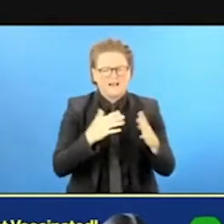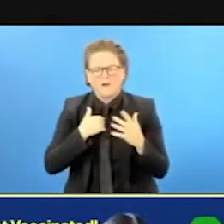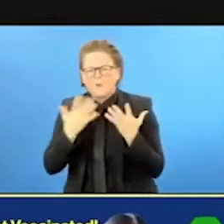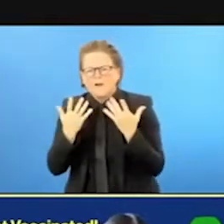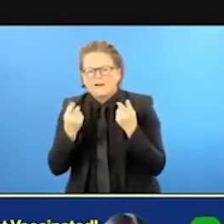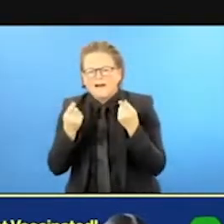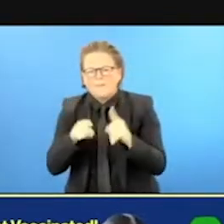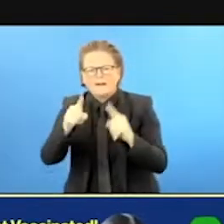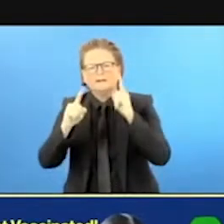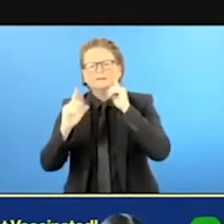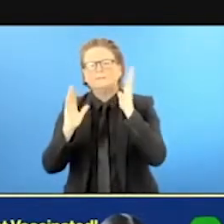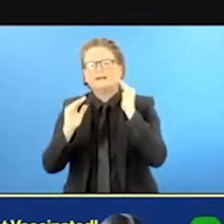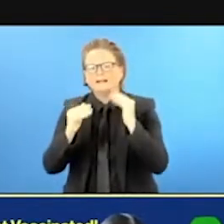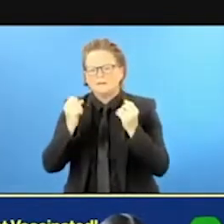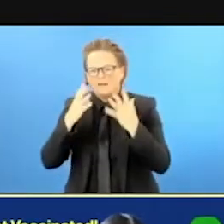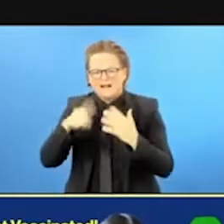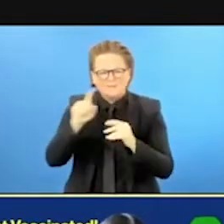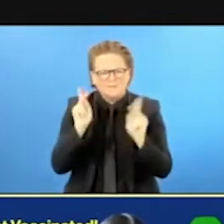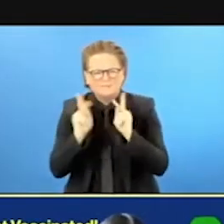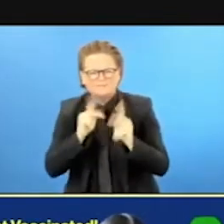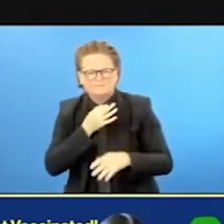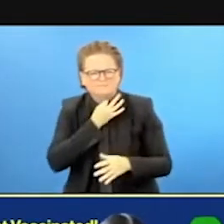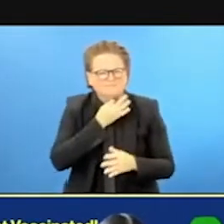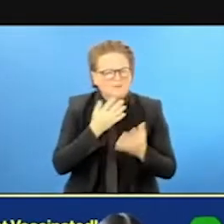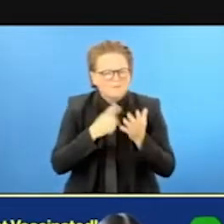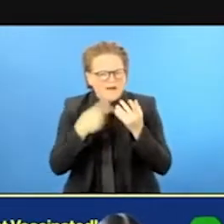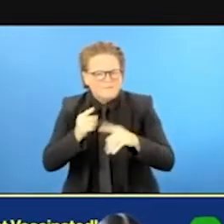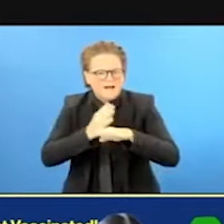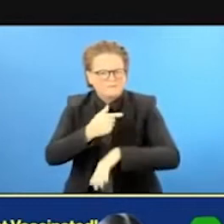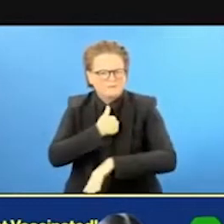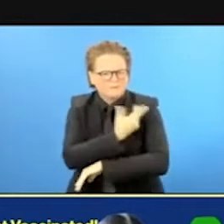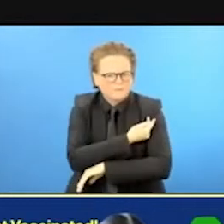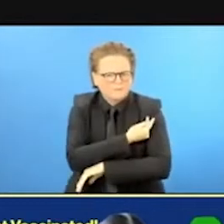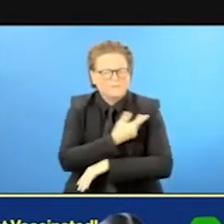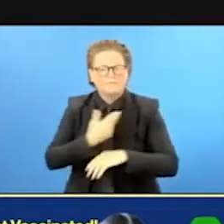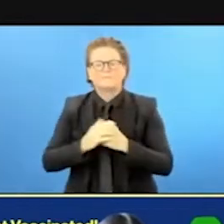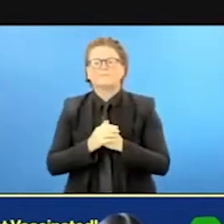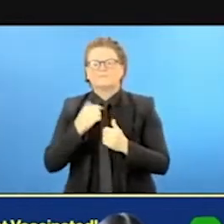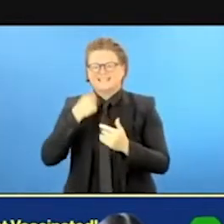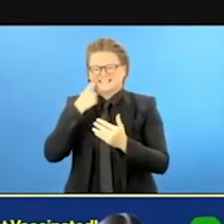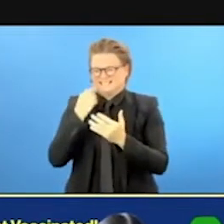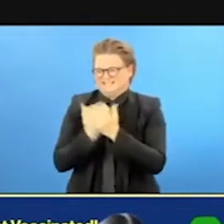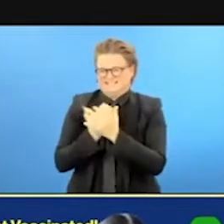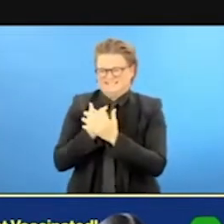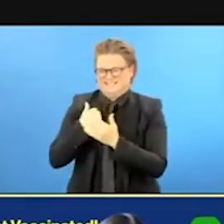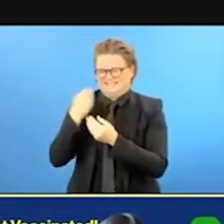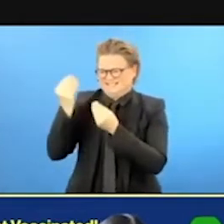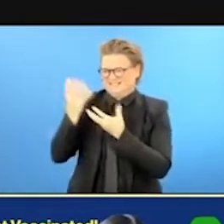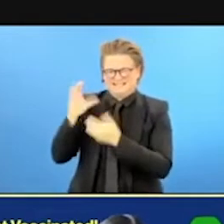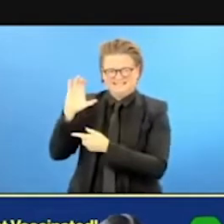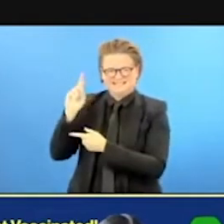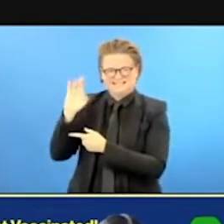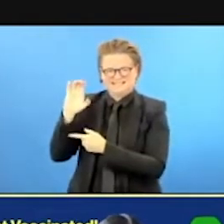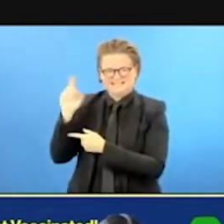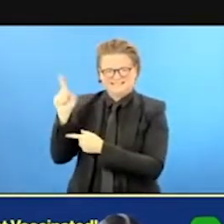have. This is some new information that came out from the CDC within the last week. We are